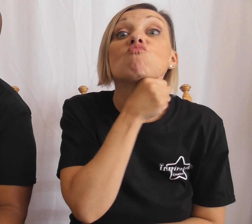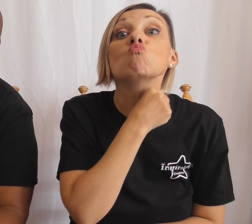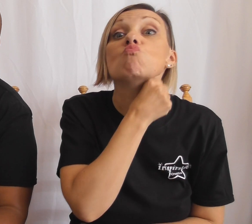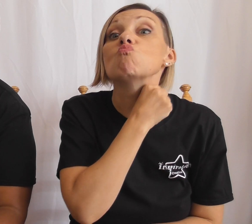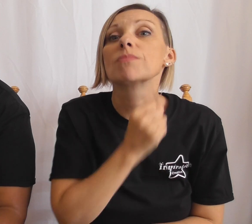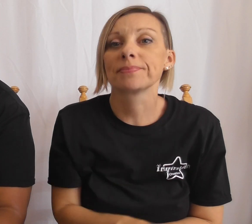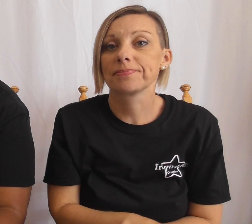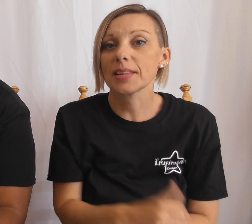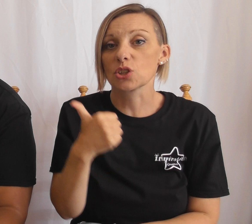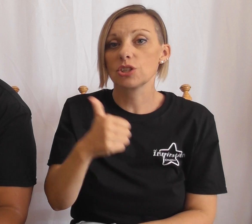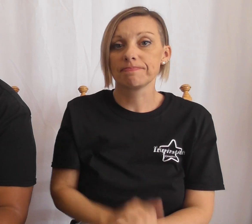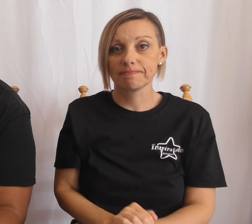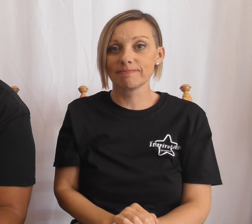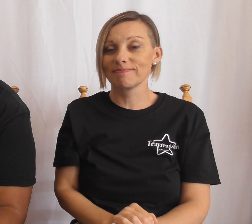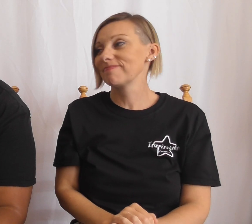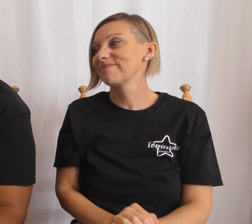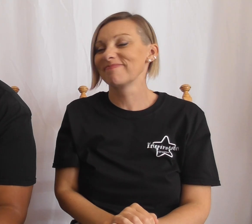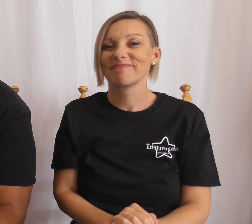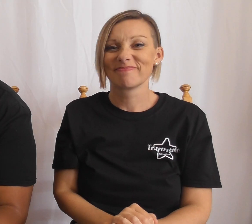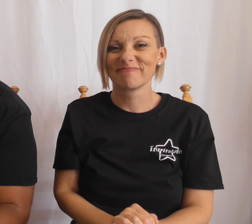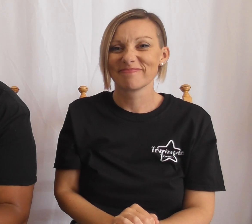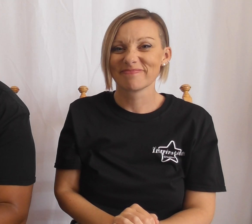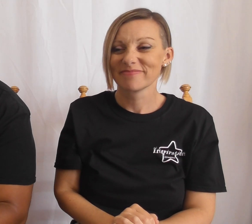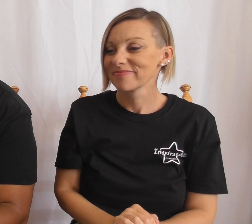don't think Zoe needs one though. That's good.